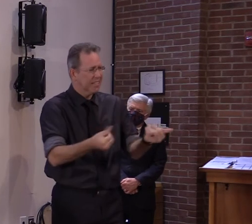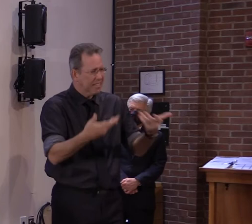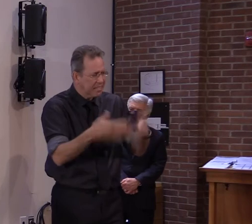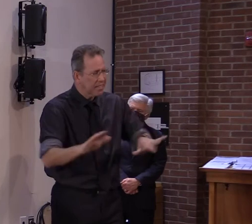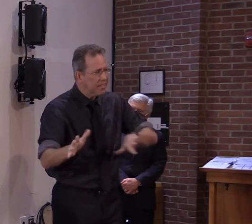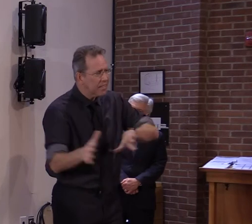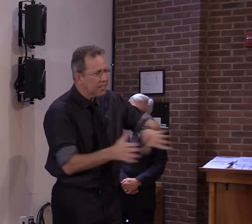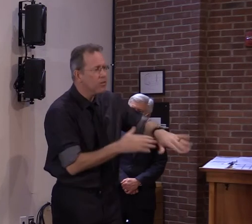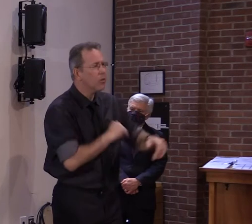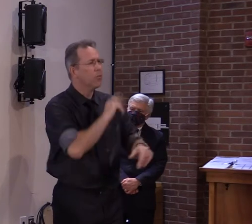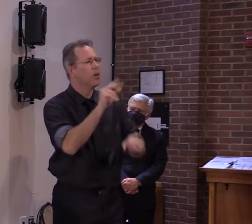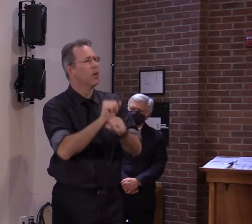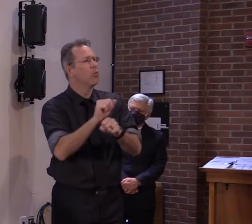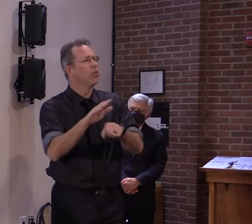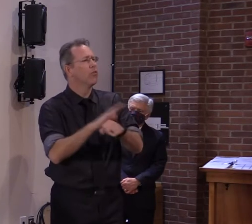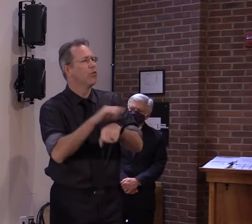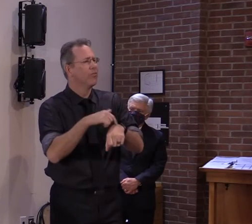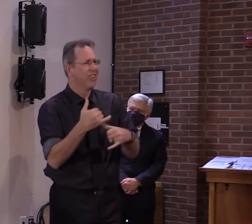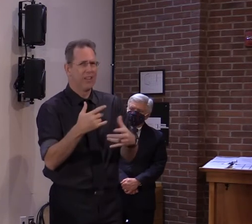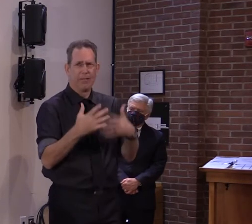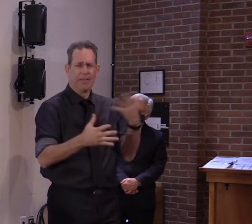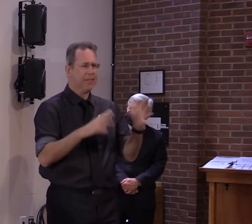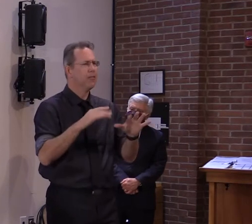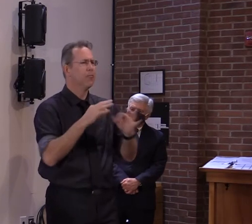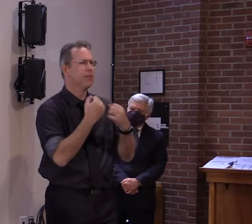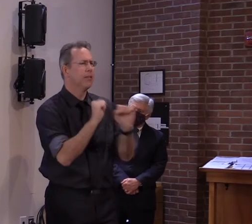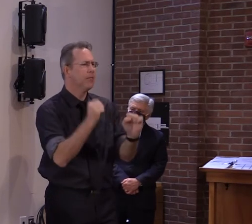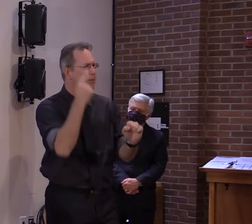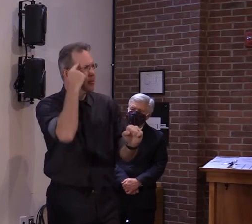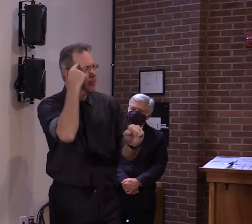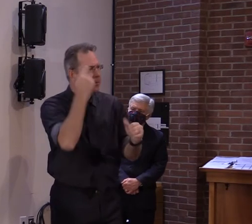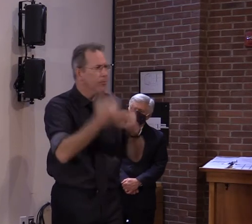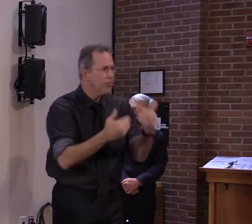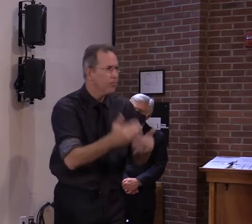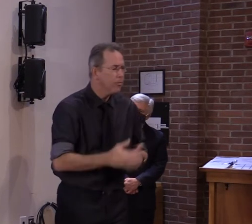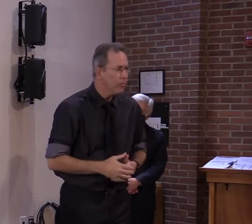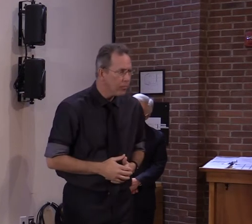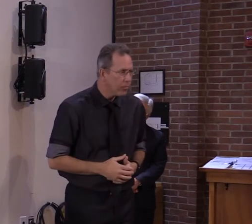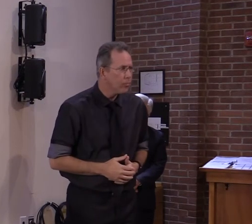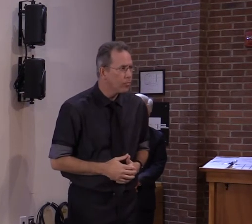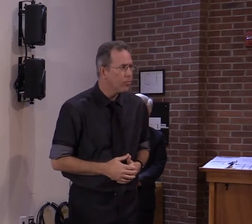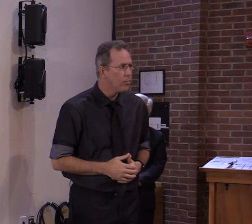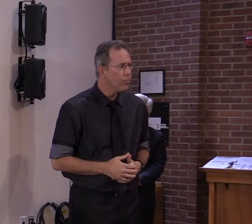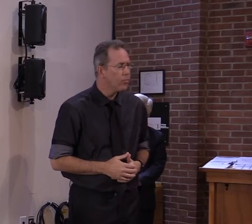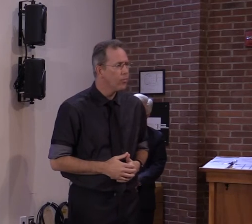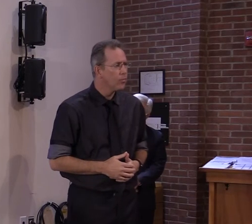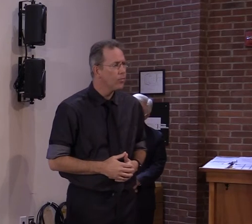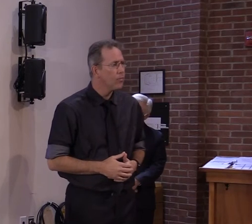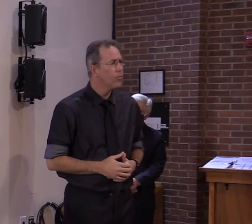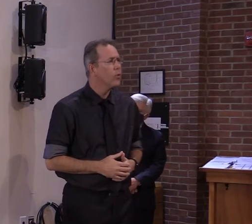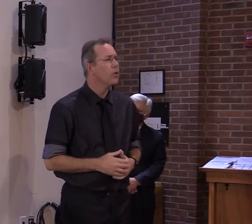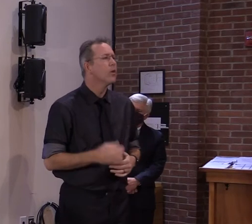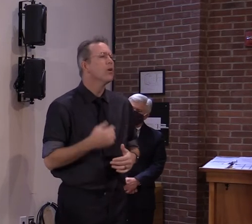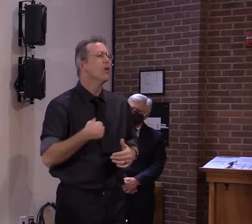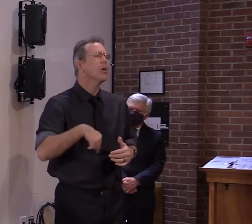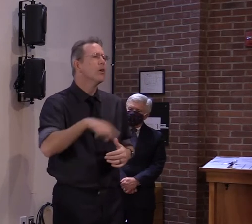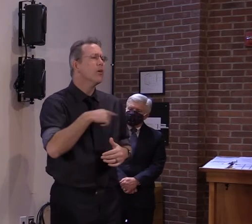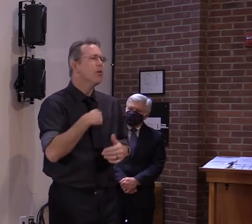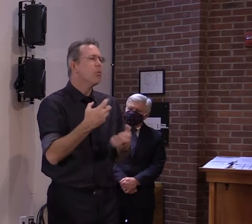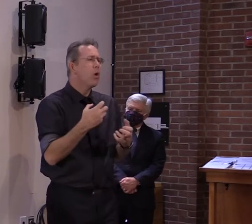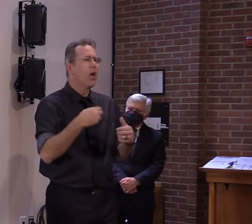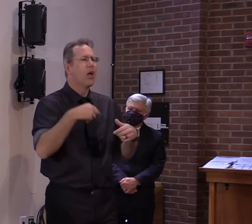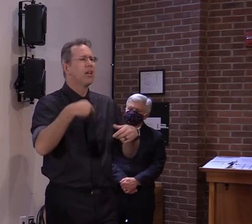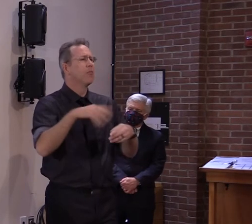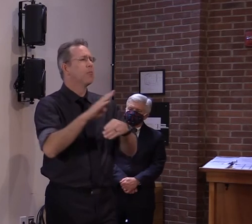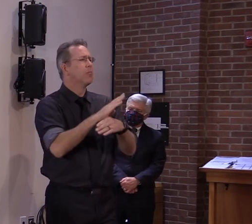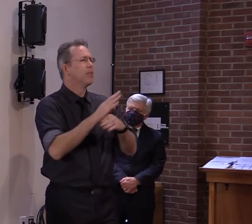no, to be specific and to be consistent throughout, we want to keep the economy going as much as we